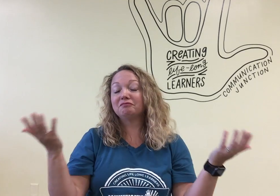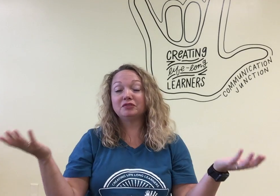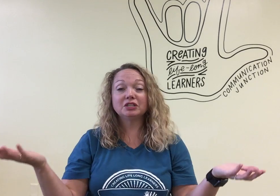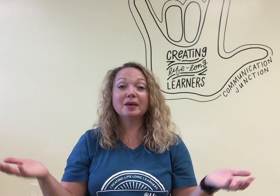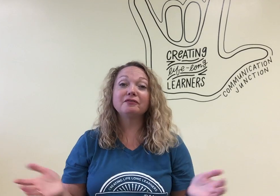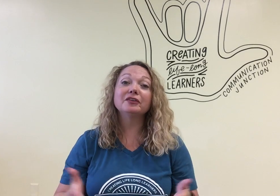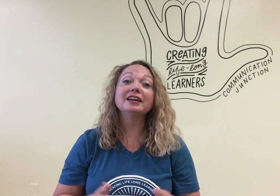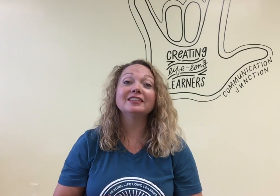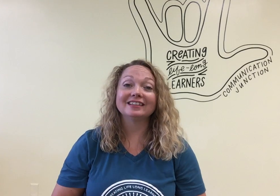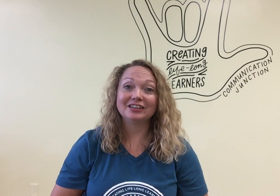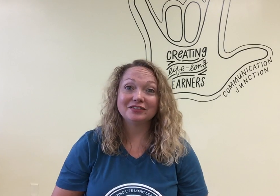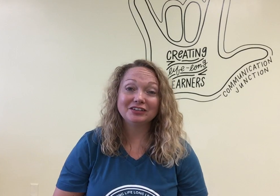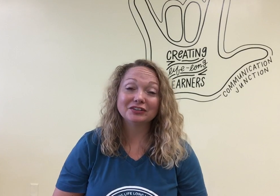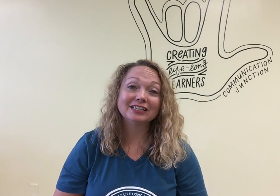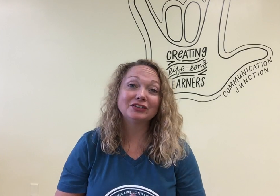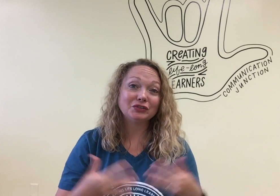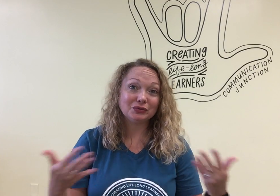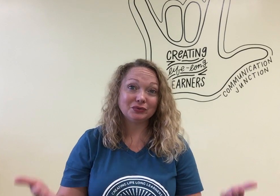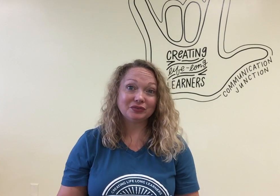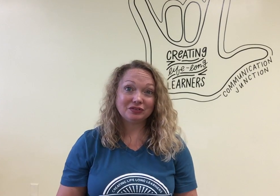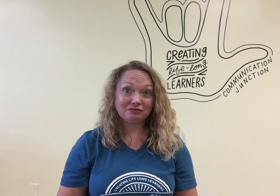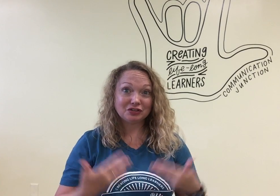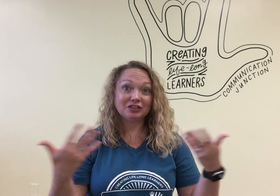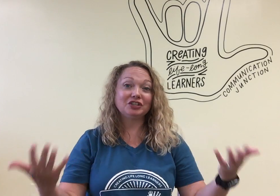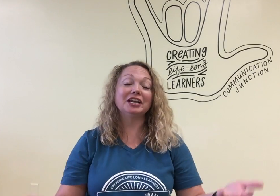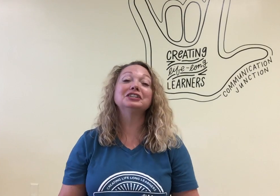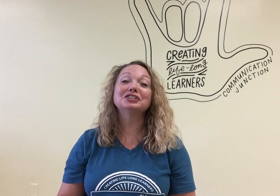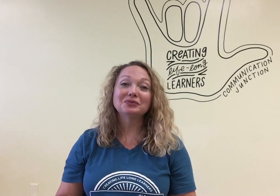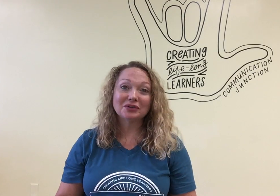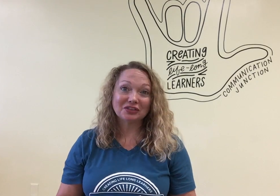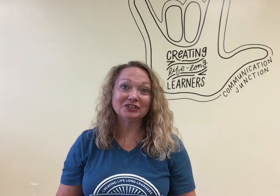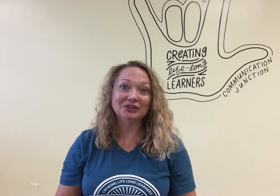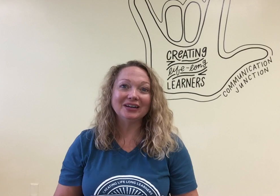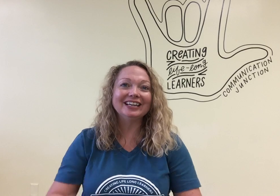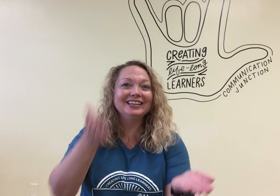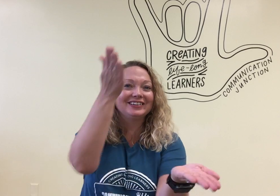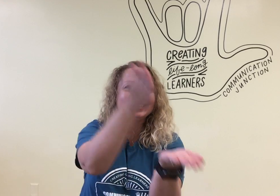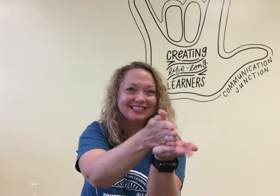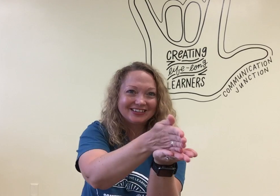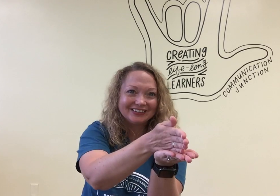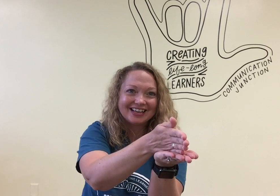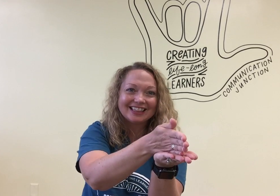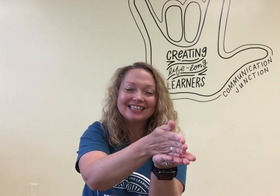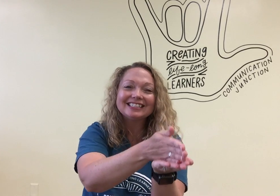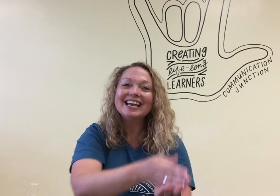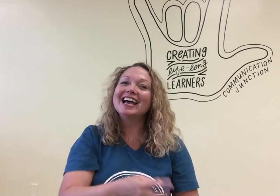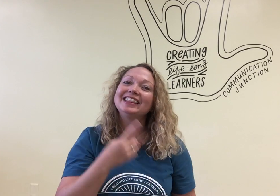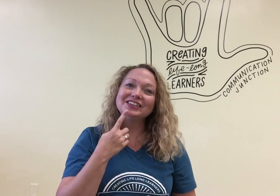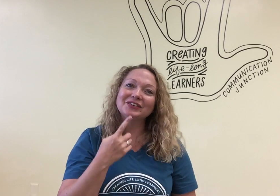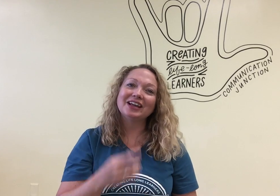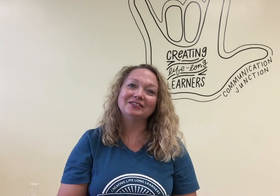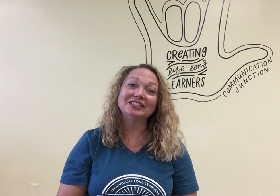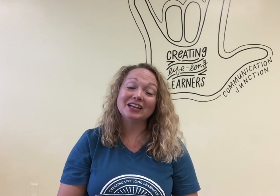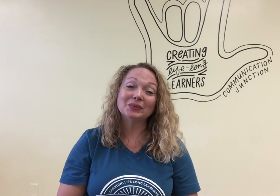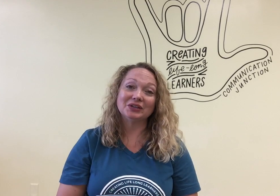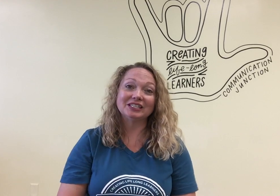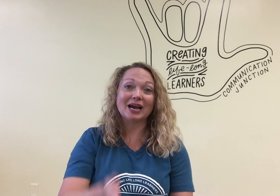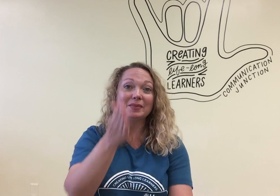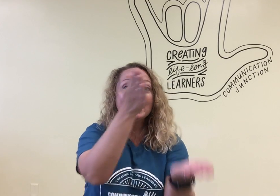just about for anything that you need your kids to change what they're doing. You could just go like this, and then you don't have to say the word stop, because